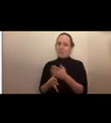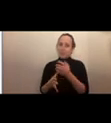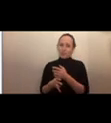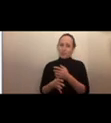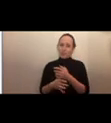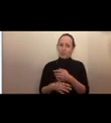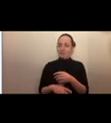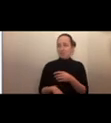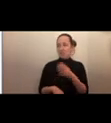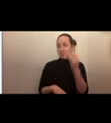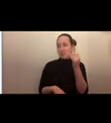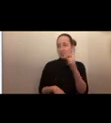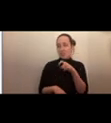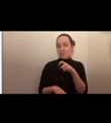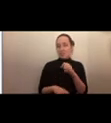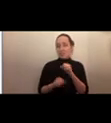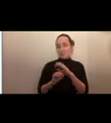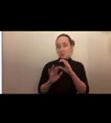a nuisance